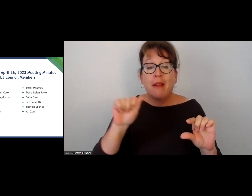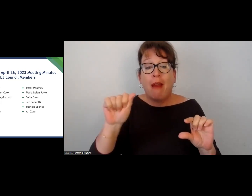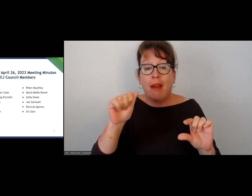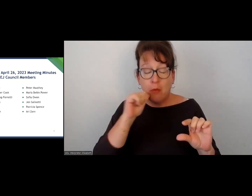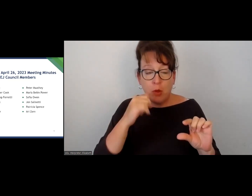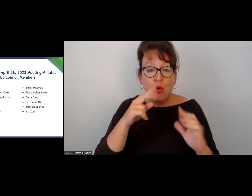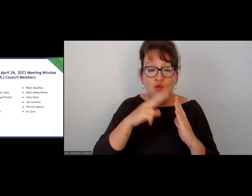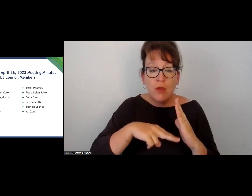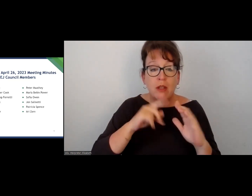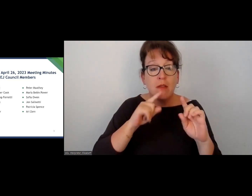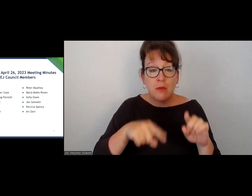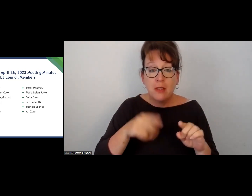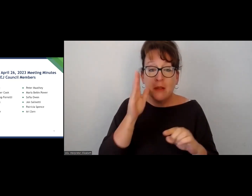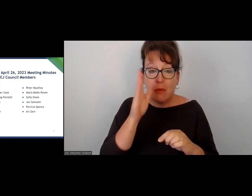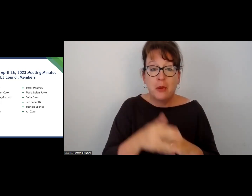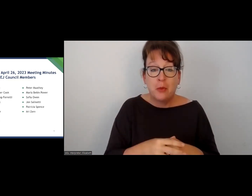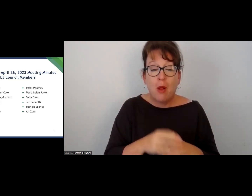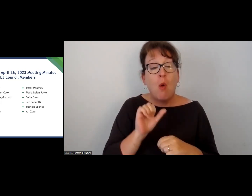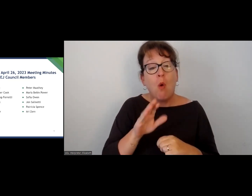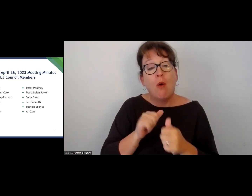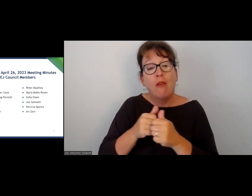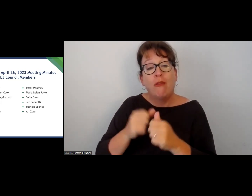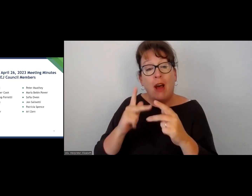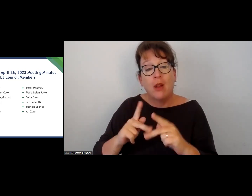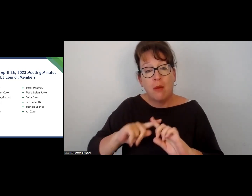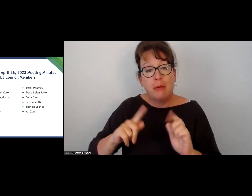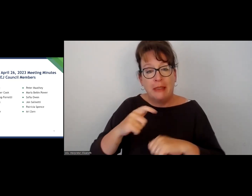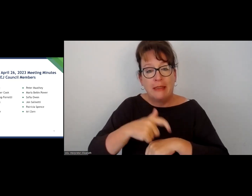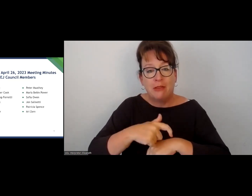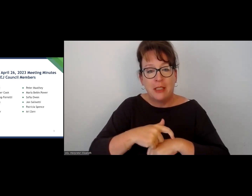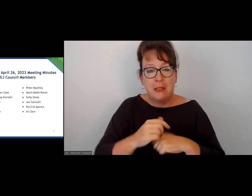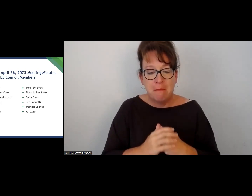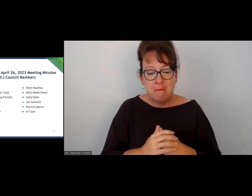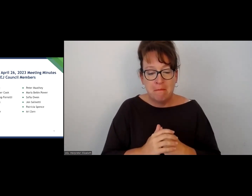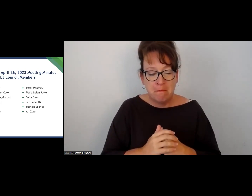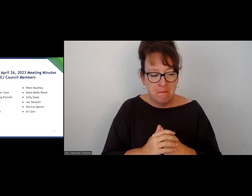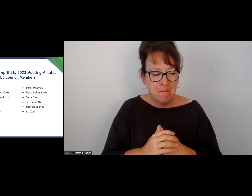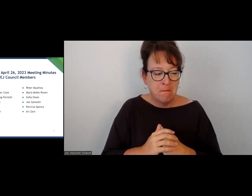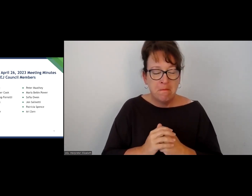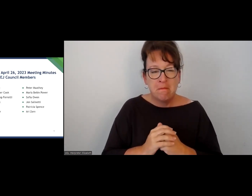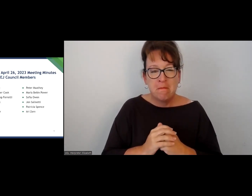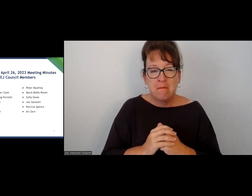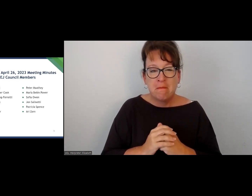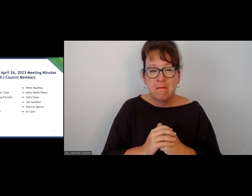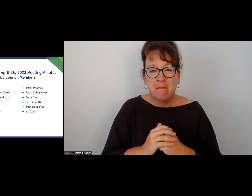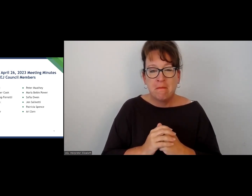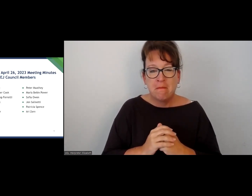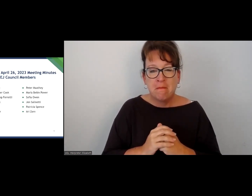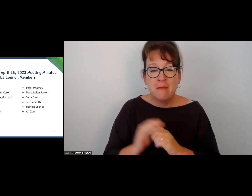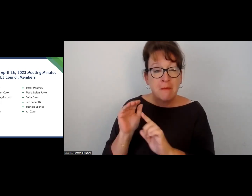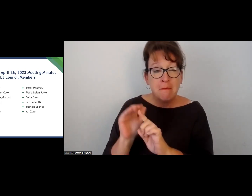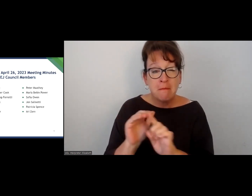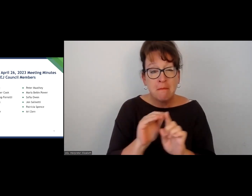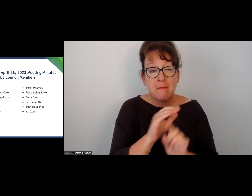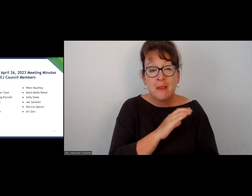to respond or to get back to you and follow up. Just to remind just the council members that we